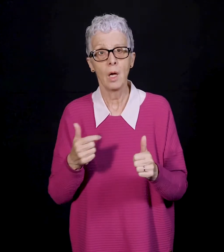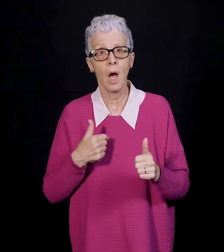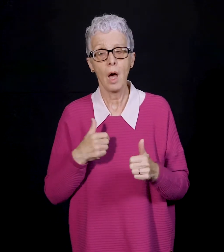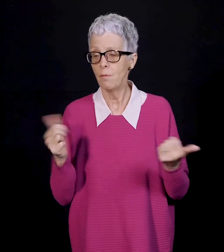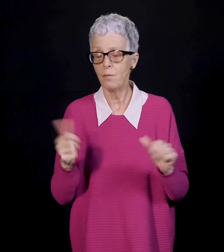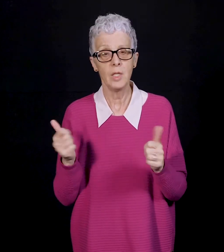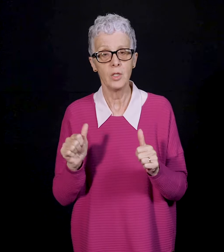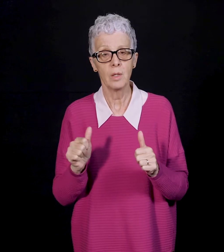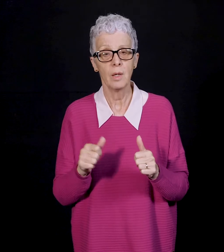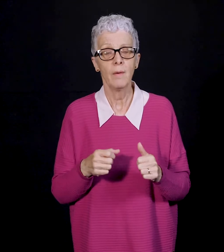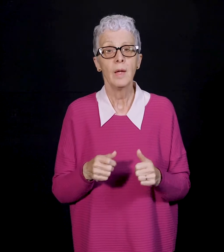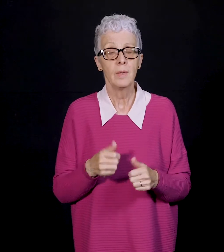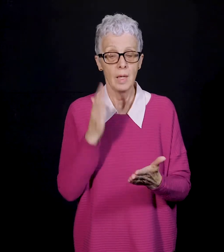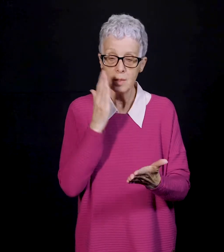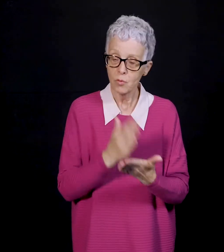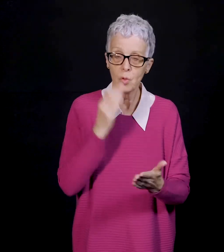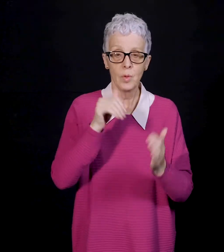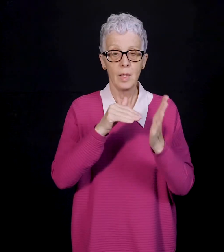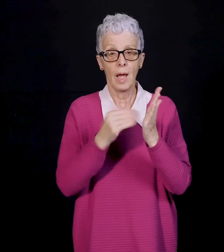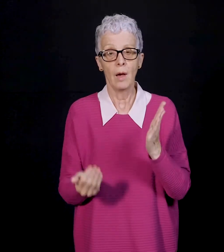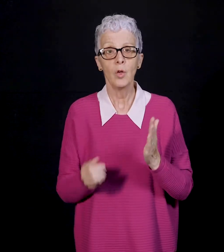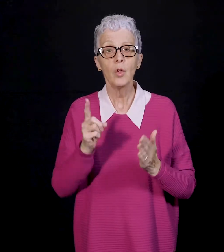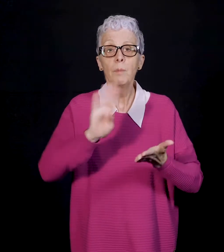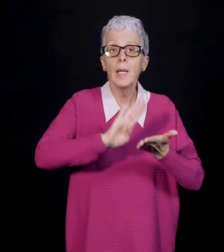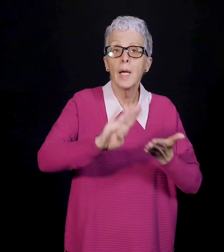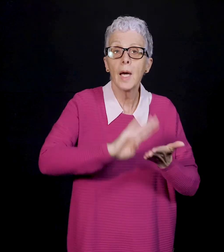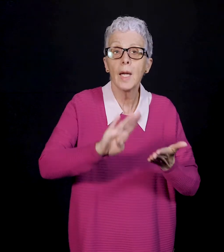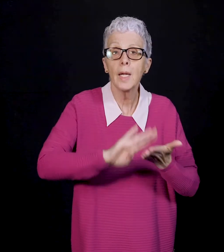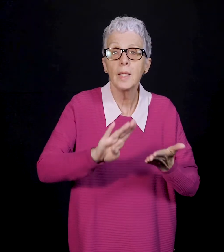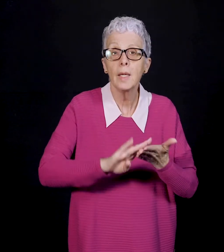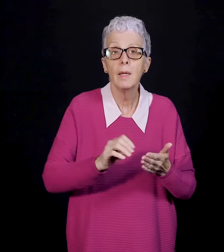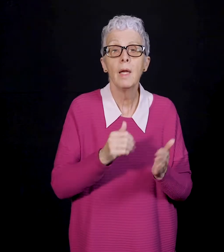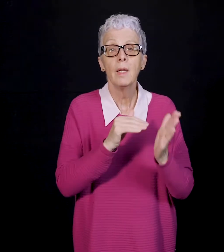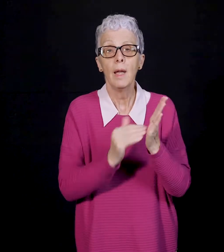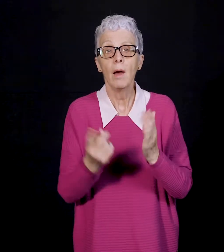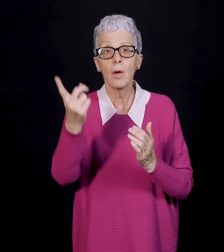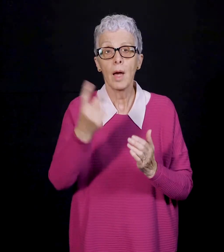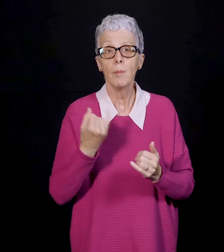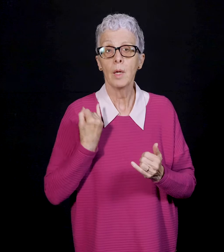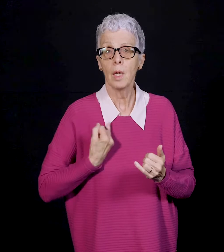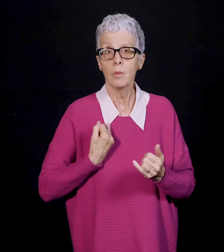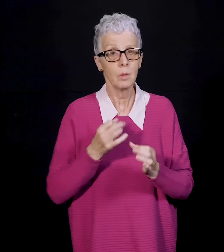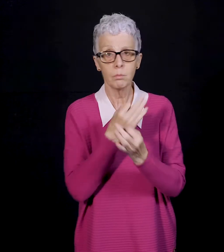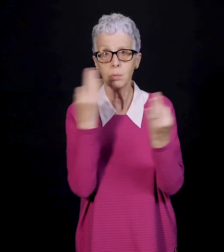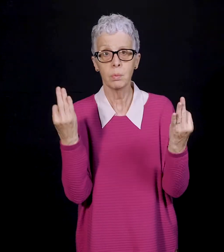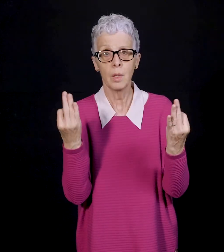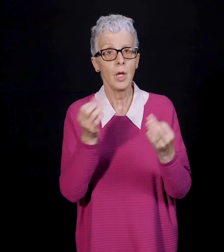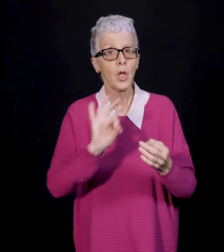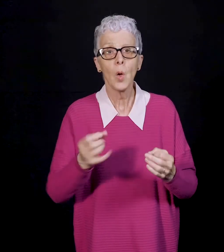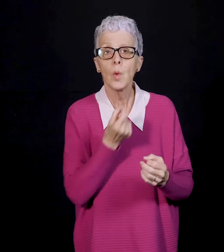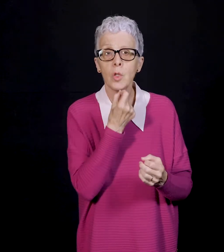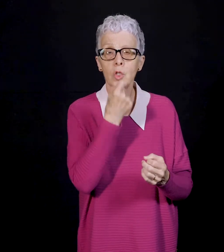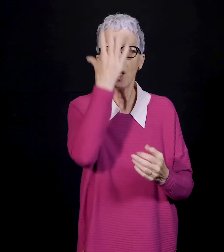all. The shadow has passed. The reality has come. And you've been cleansed once and for all. Now come, guilt-free and without shame,